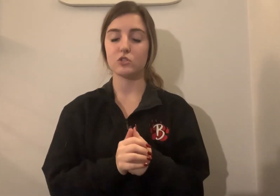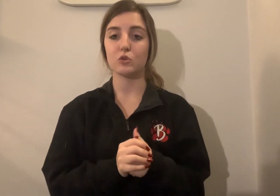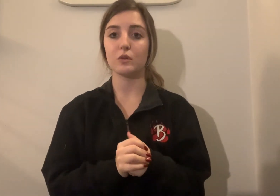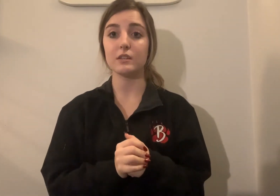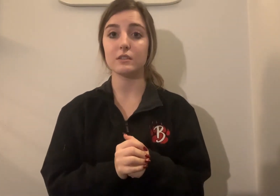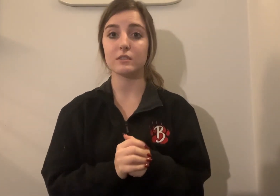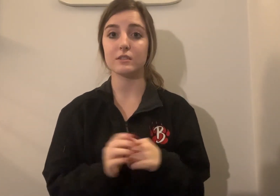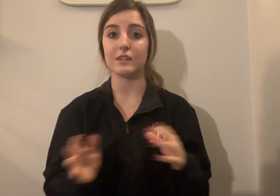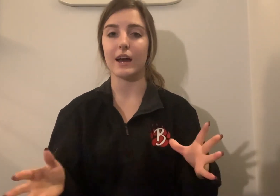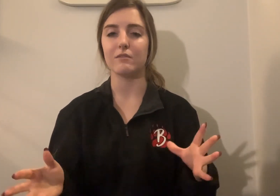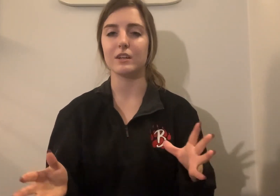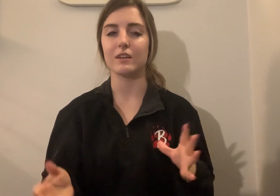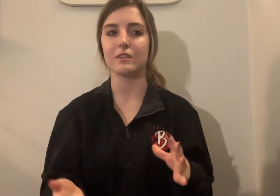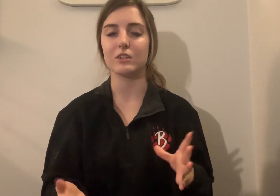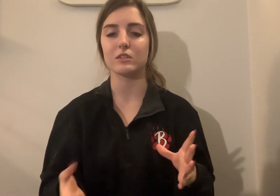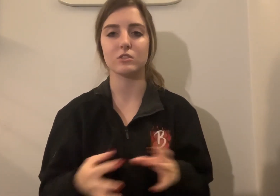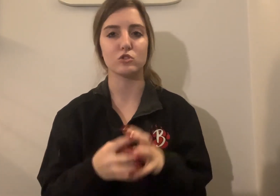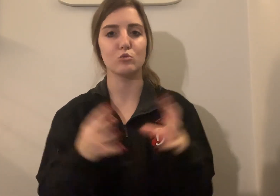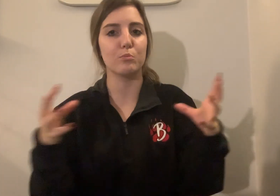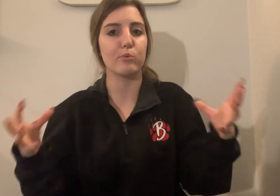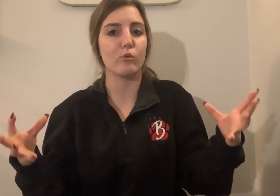Toys doesn't have it, and I think it's because it's too broad.